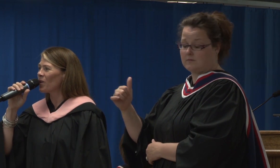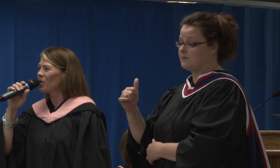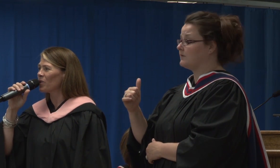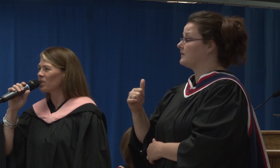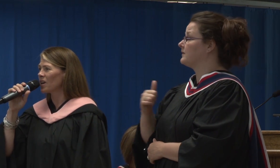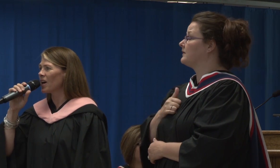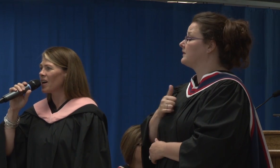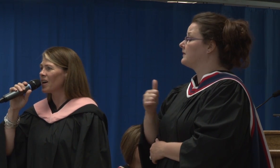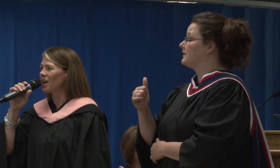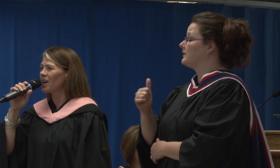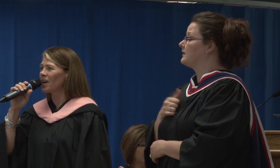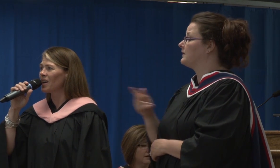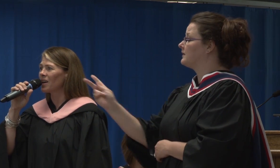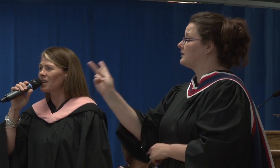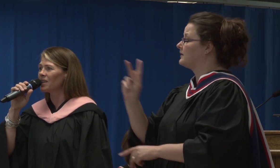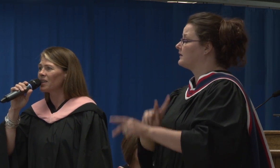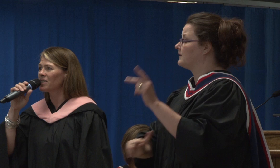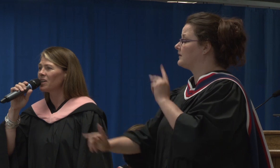O